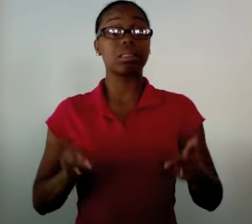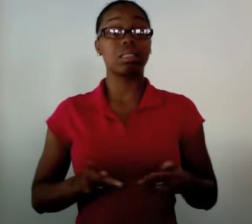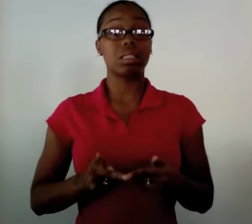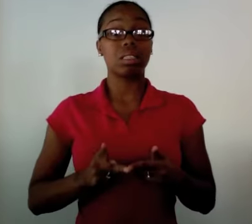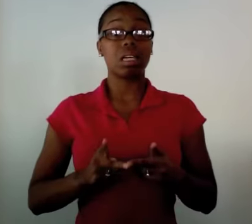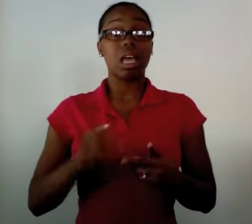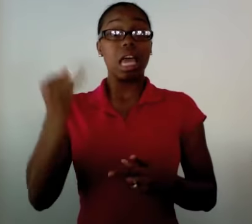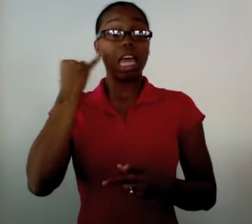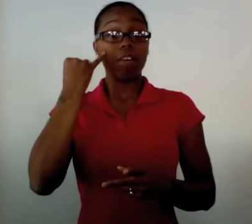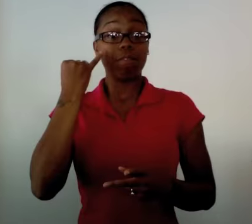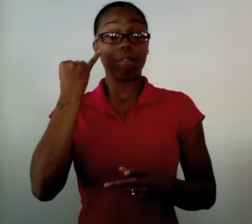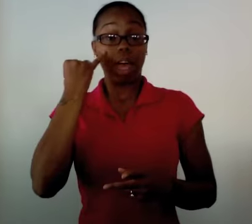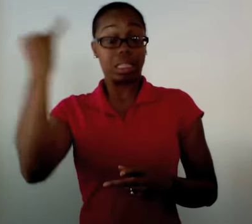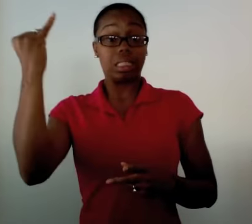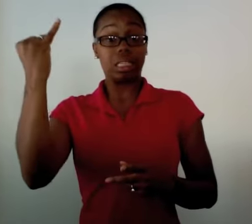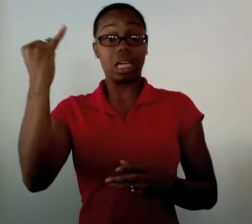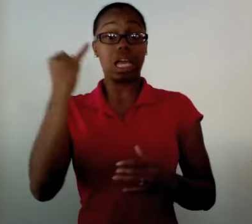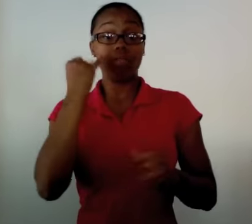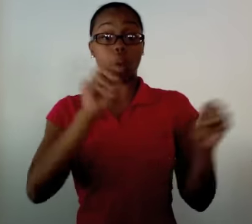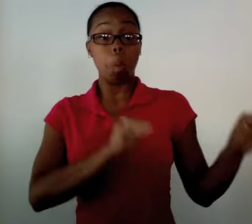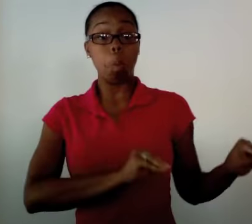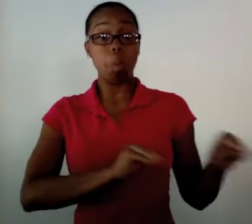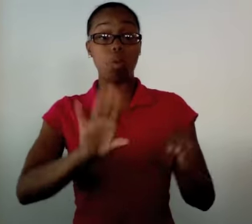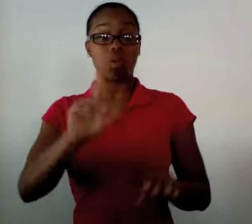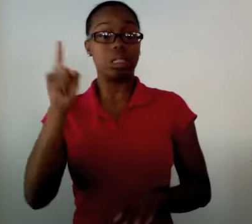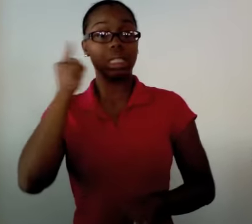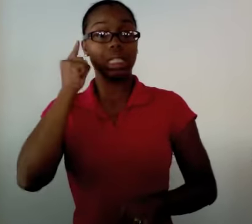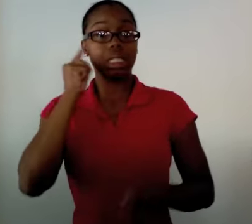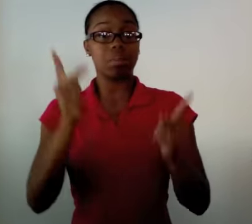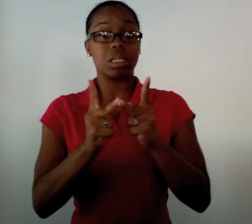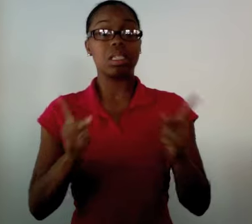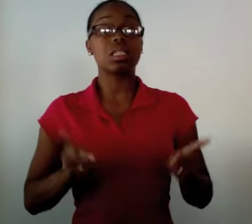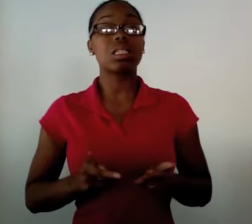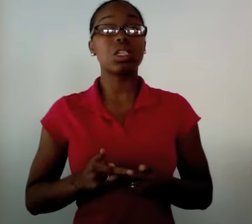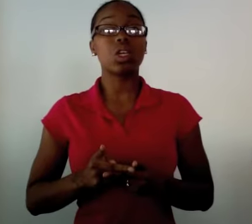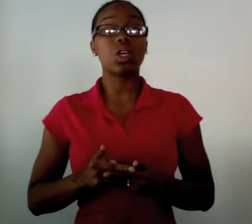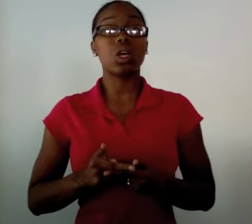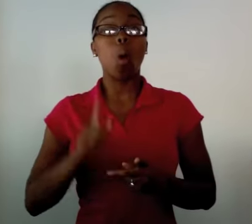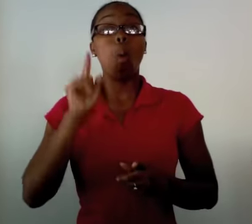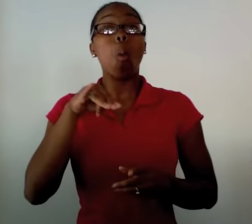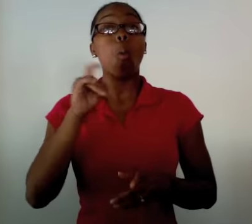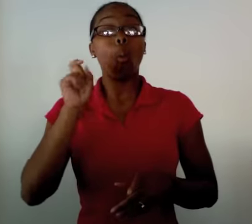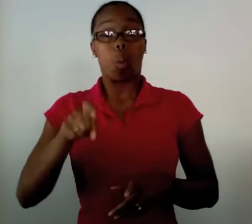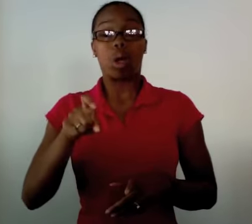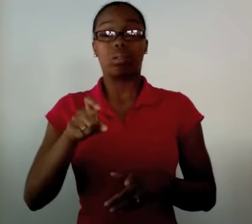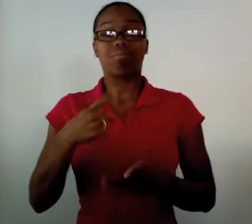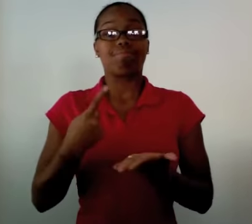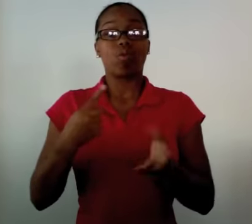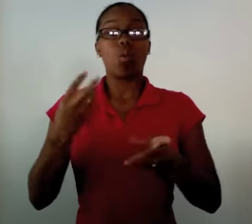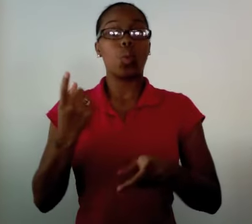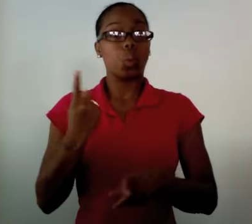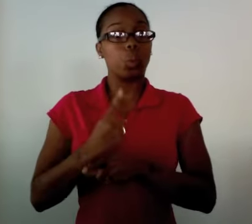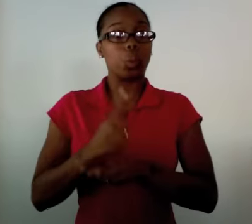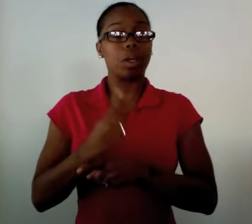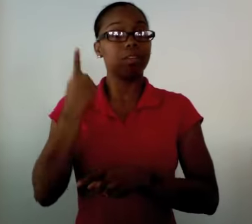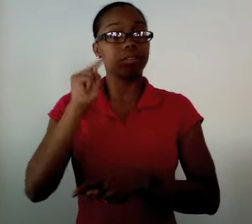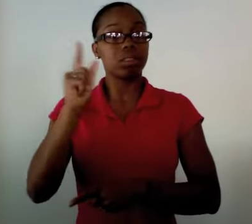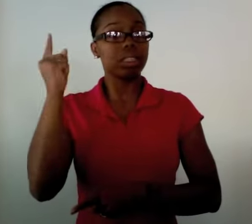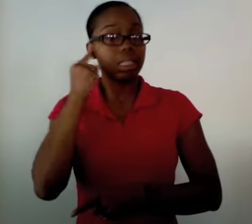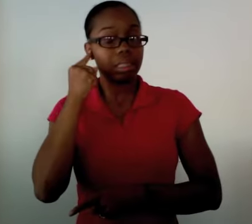listening position to what's appropriate to what you're listening to. This is playing with those filters. Remember I gave you those filters at the beginning? It's starting